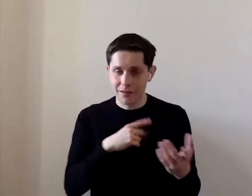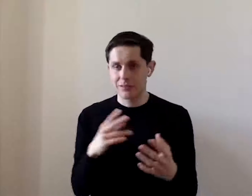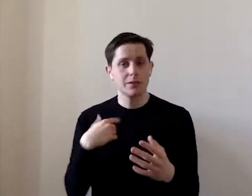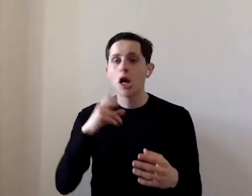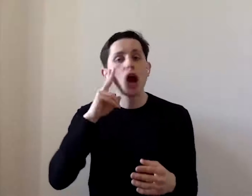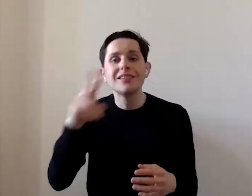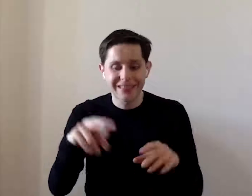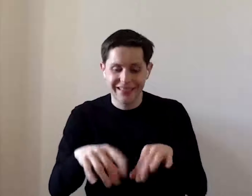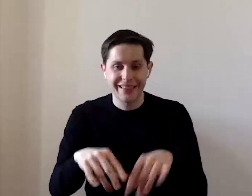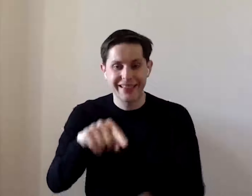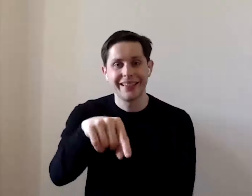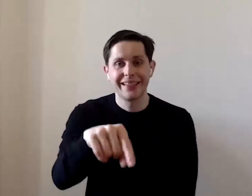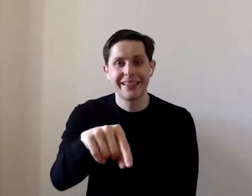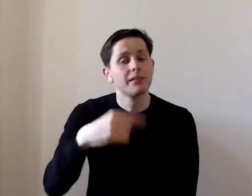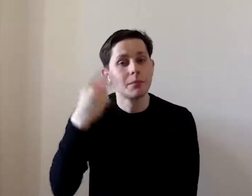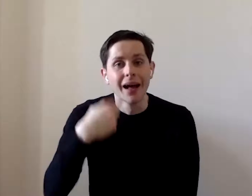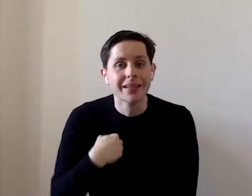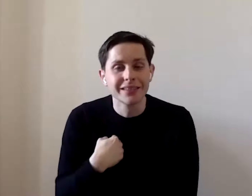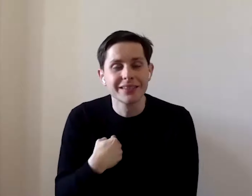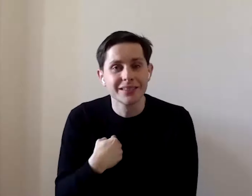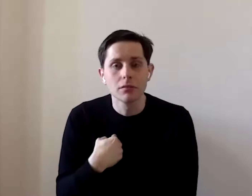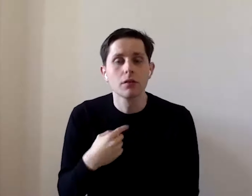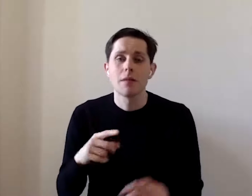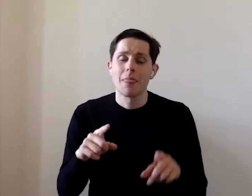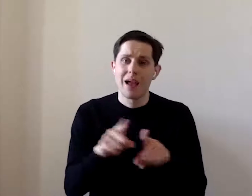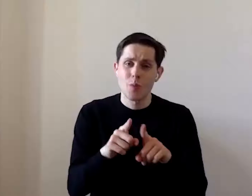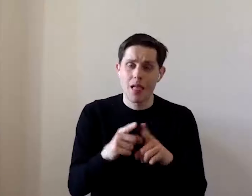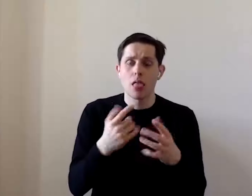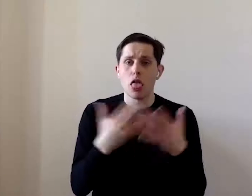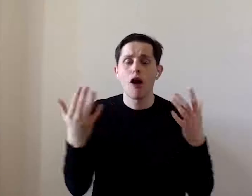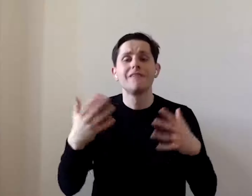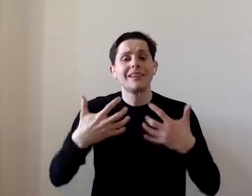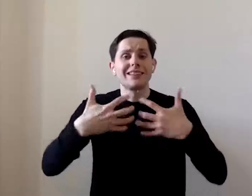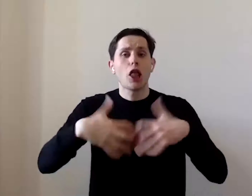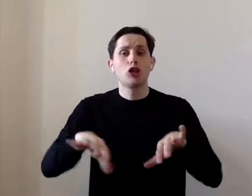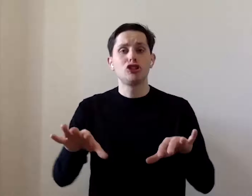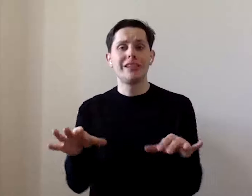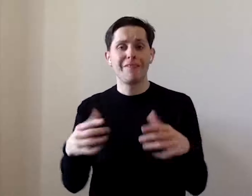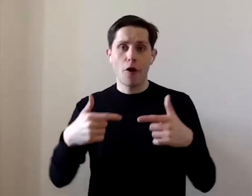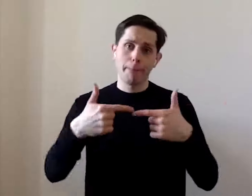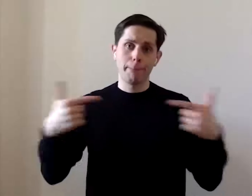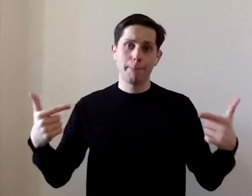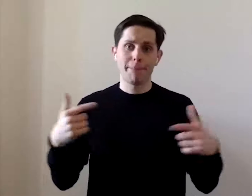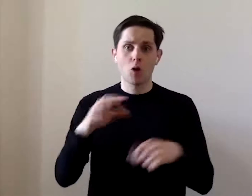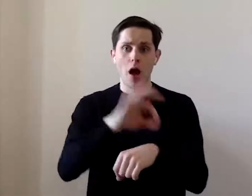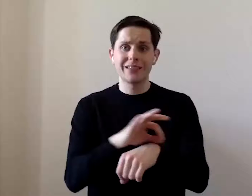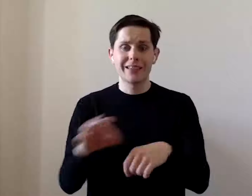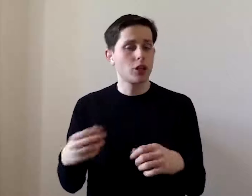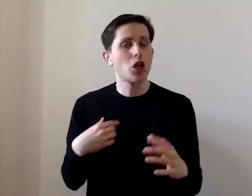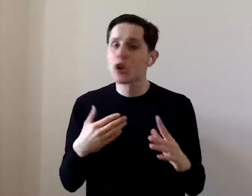And then on top of that, all of the software that's more generally used in architecture is inaccessible